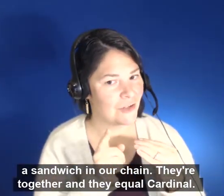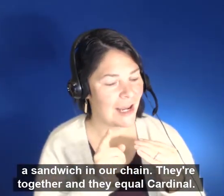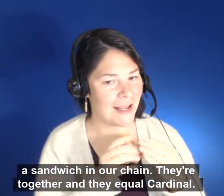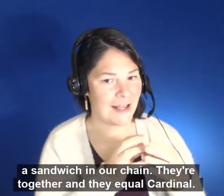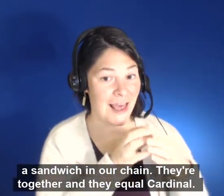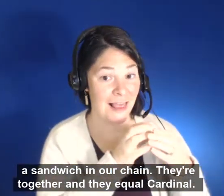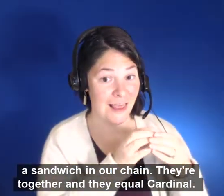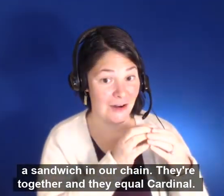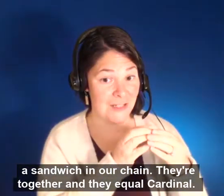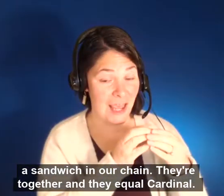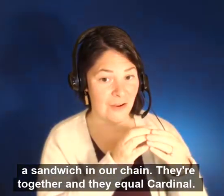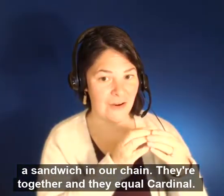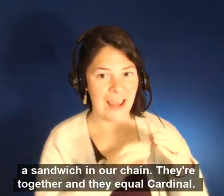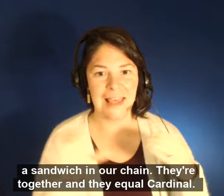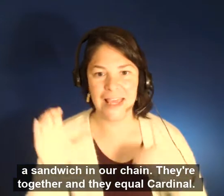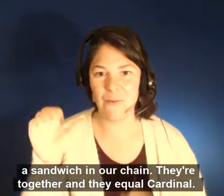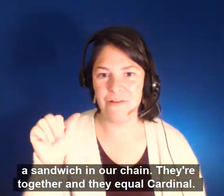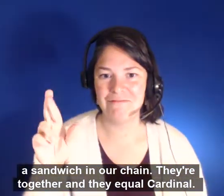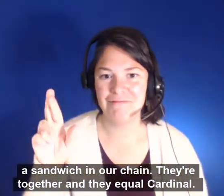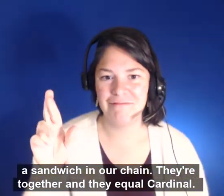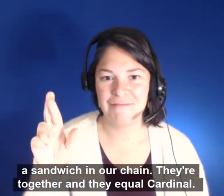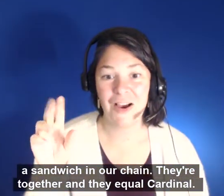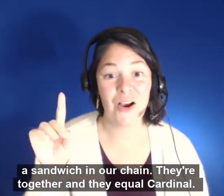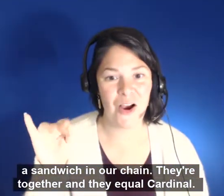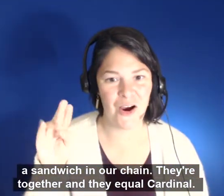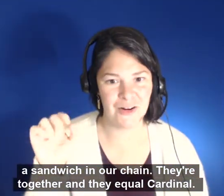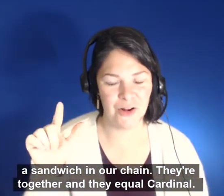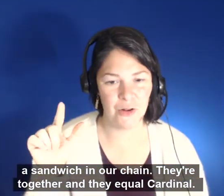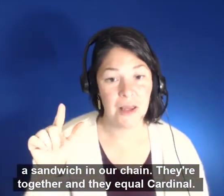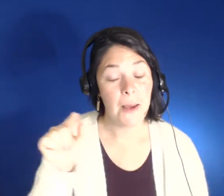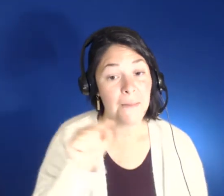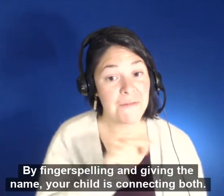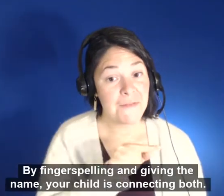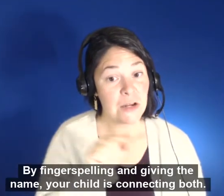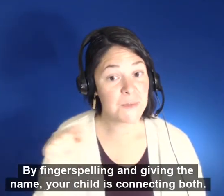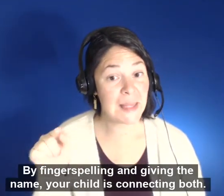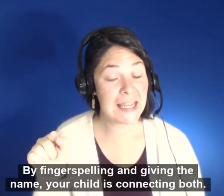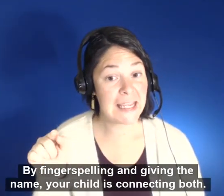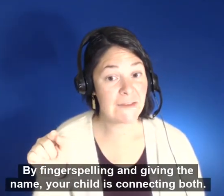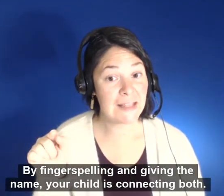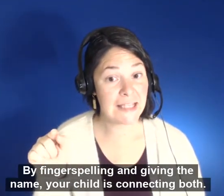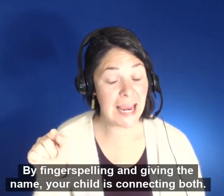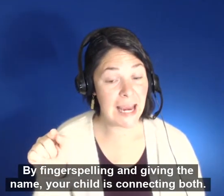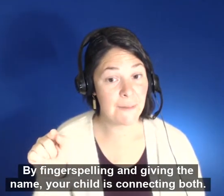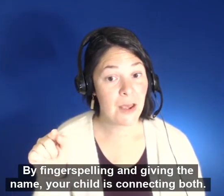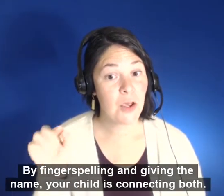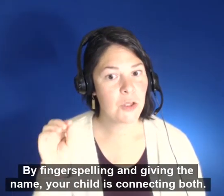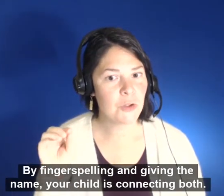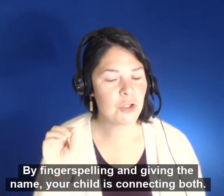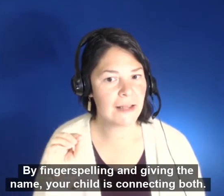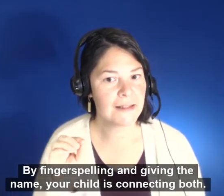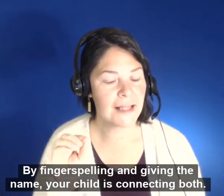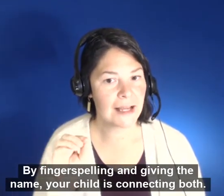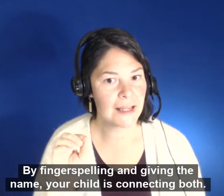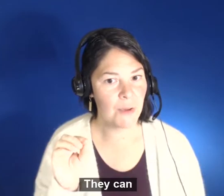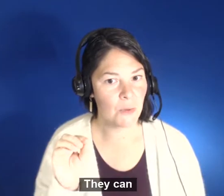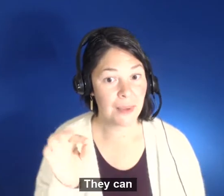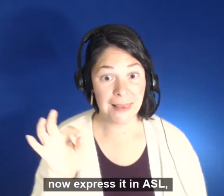chain. They're together and they equal cardinal. By fingerspelling and giving the name, your child is connecting both. They